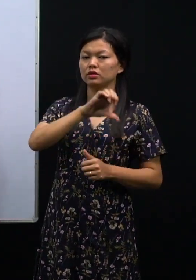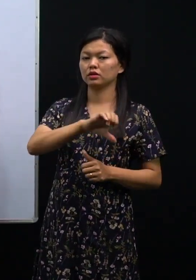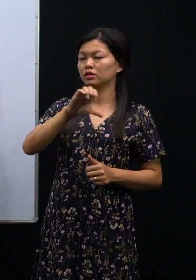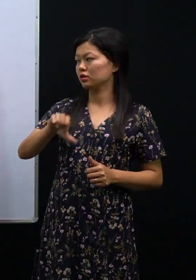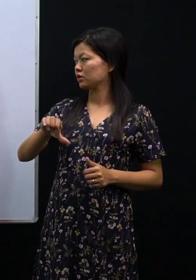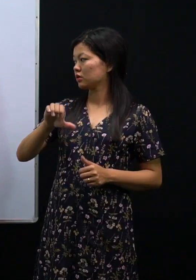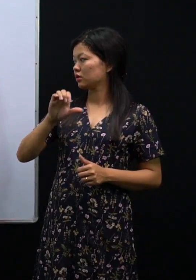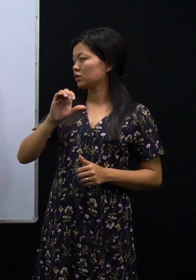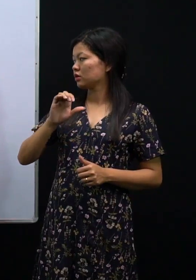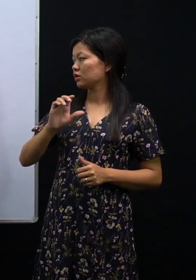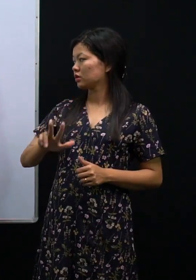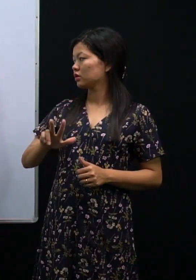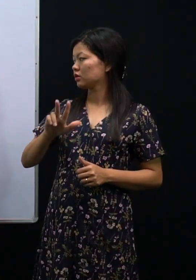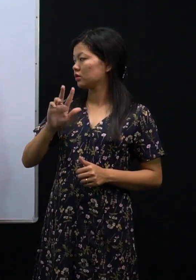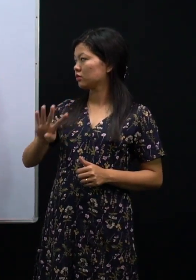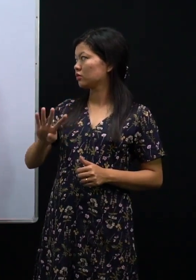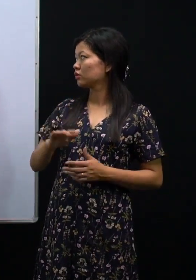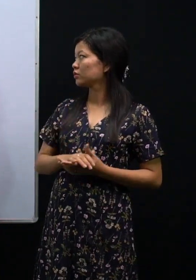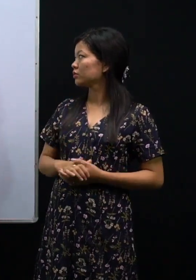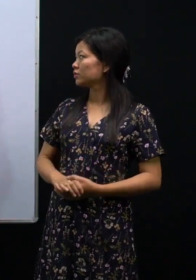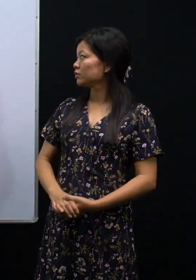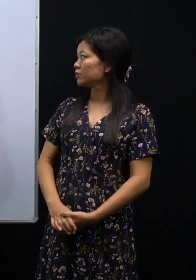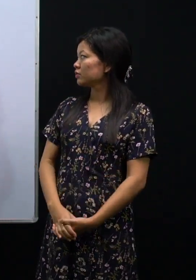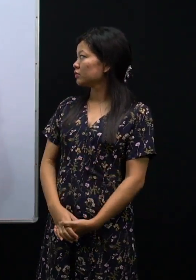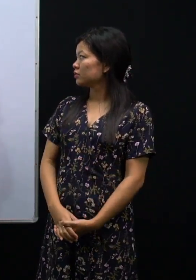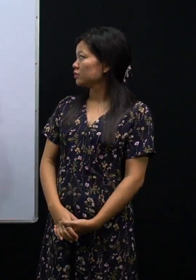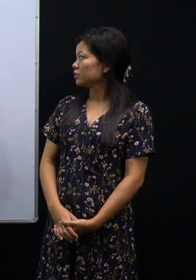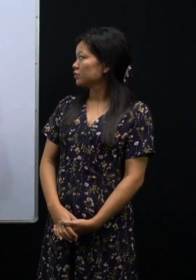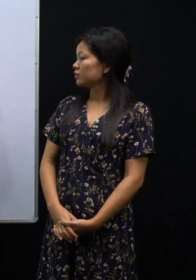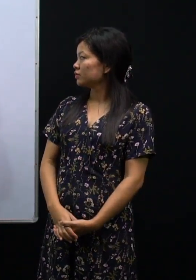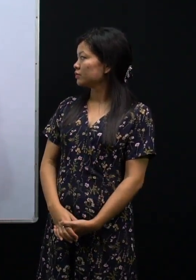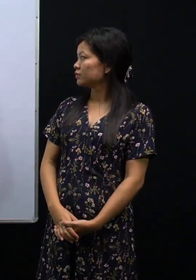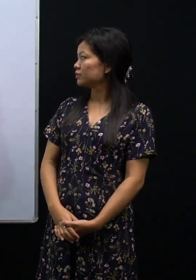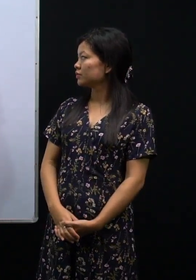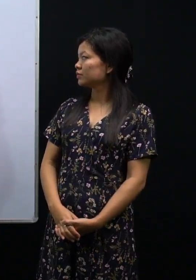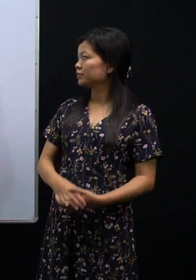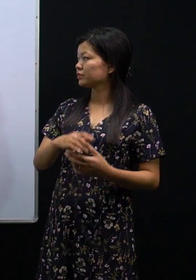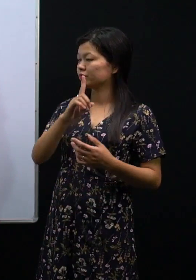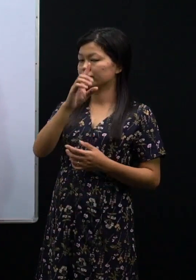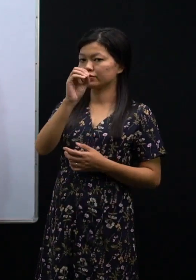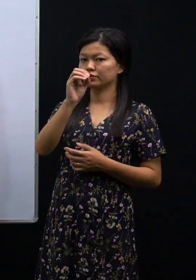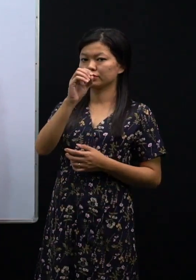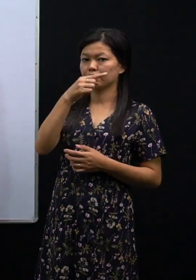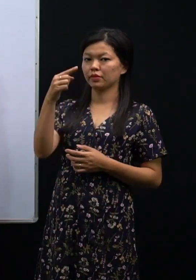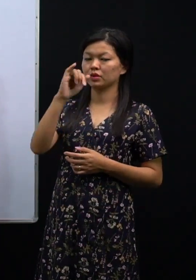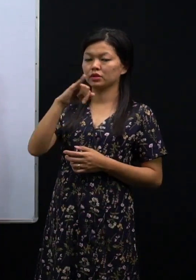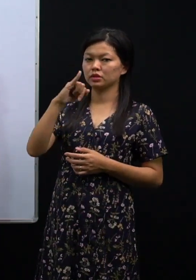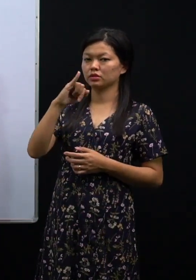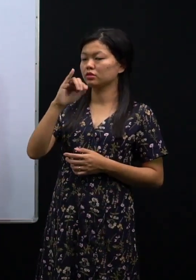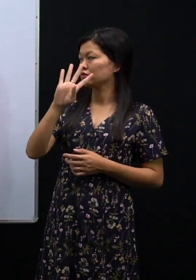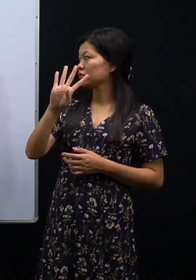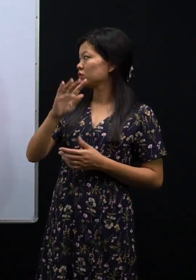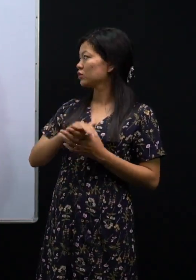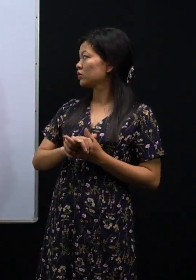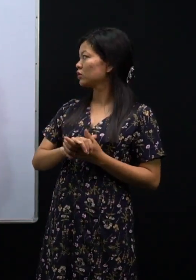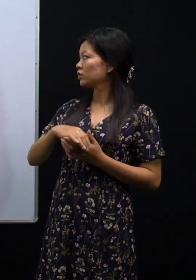Now you look at here. How you doing the rough work? It is 16. It's 4.